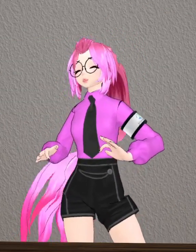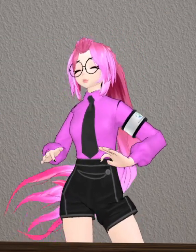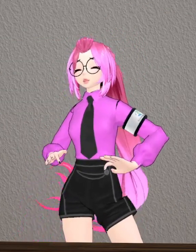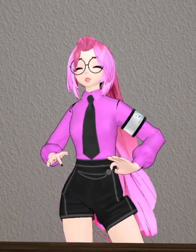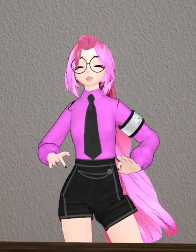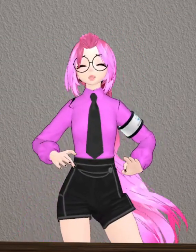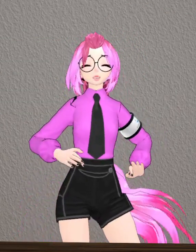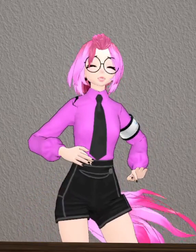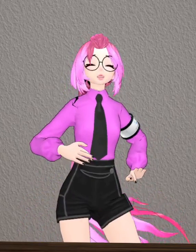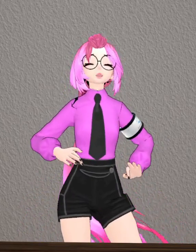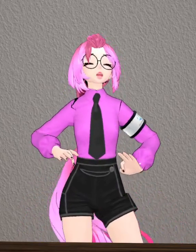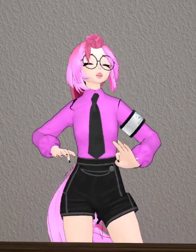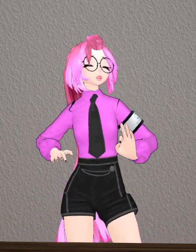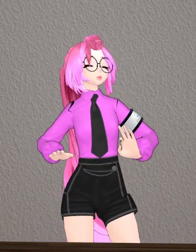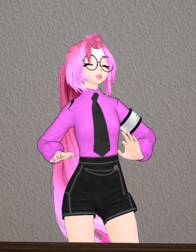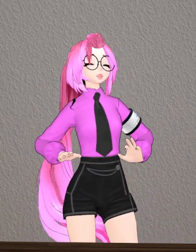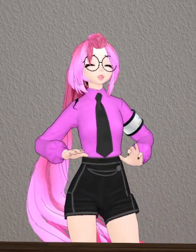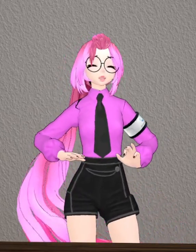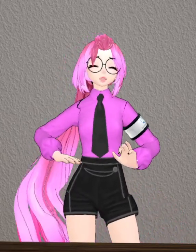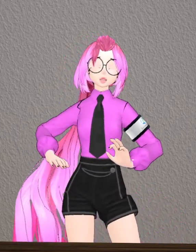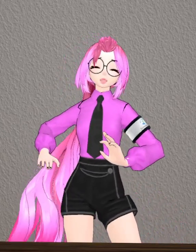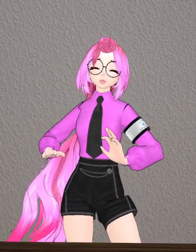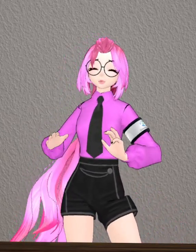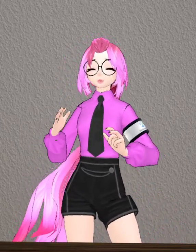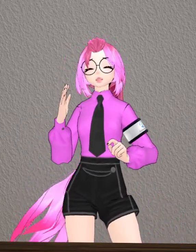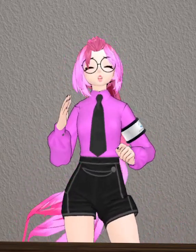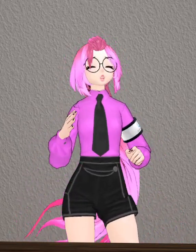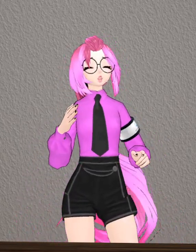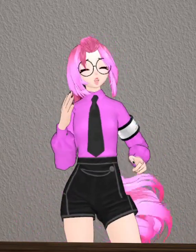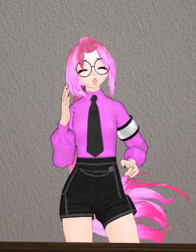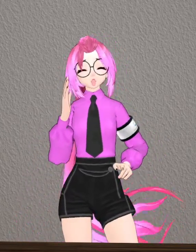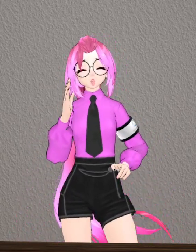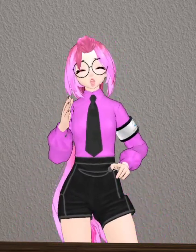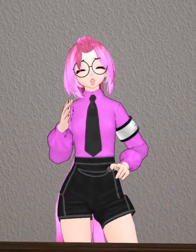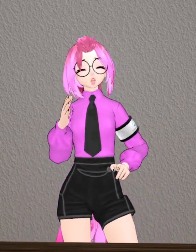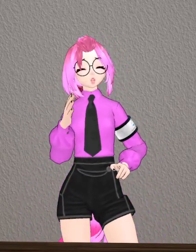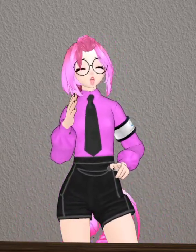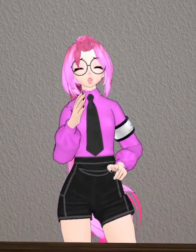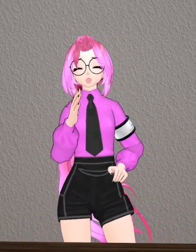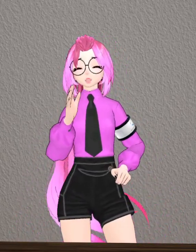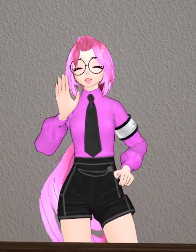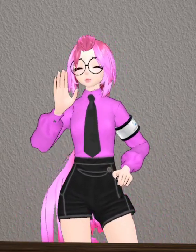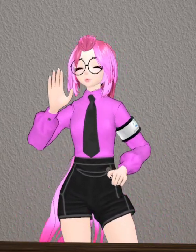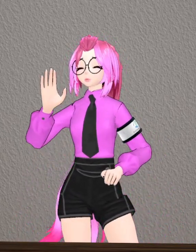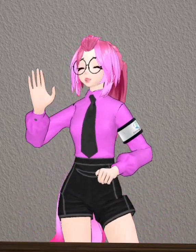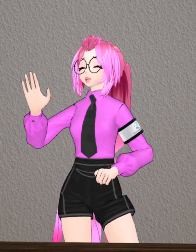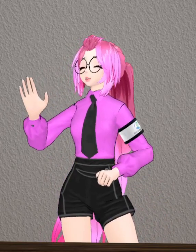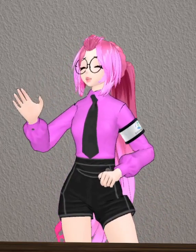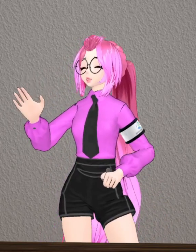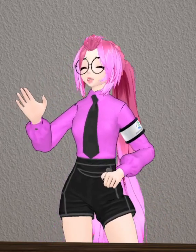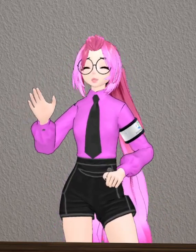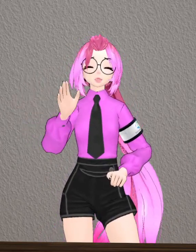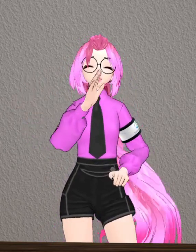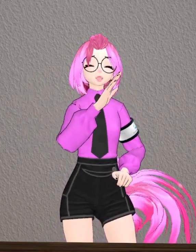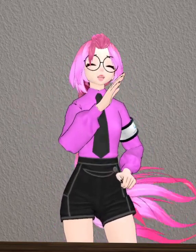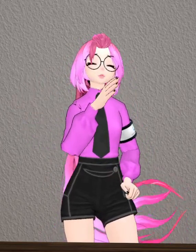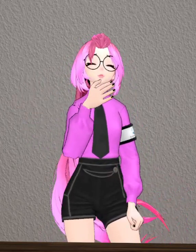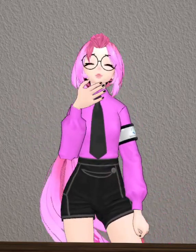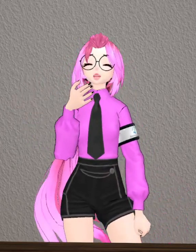Our resident certified interpreter knows how to sign pay. Yes, Shade is correct. So you have a flat hand representing perhaps